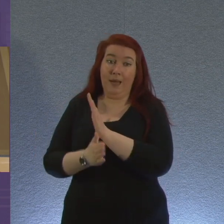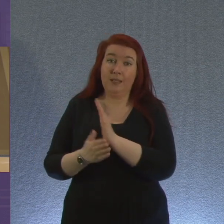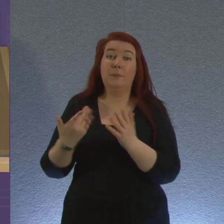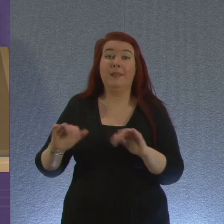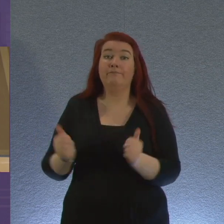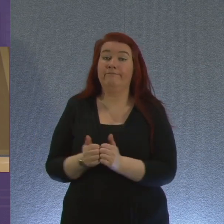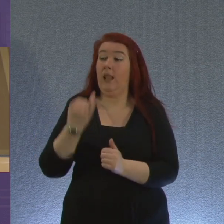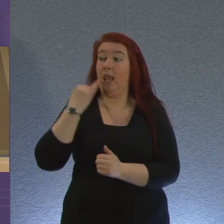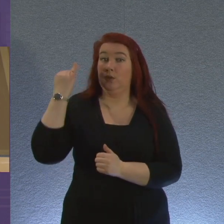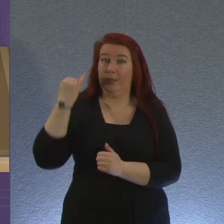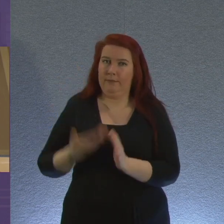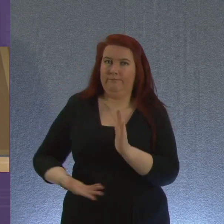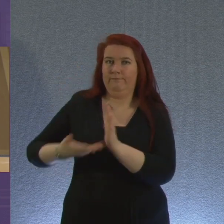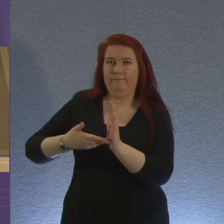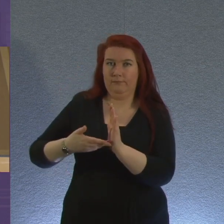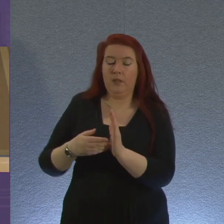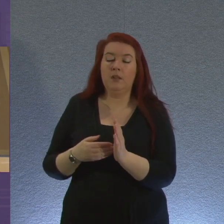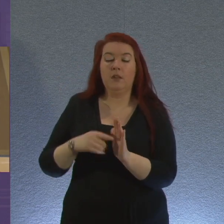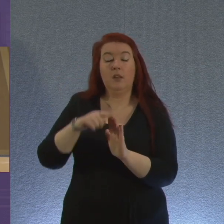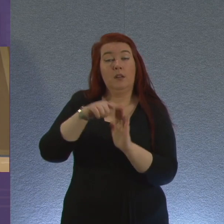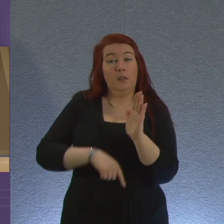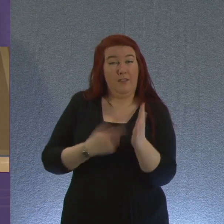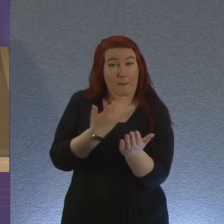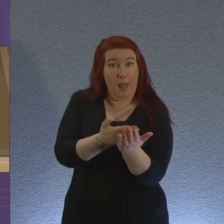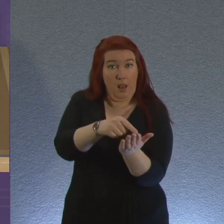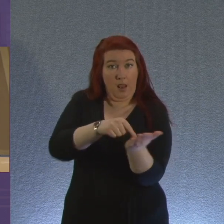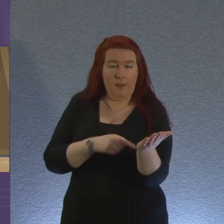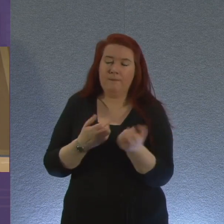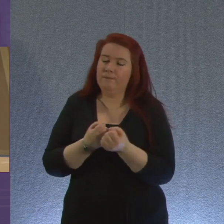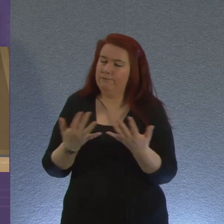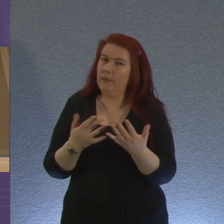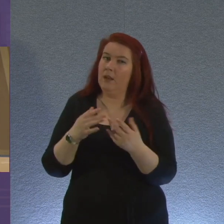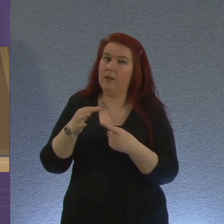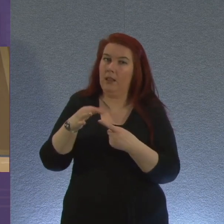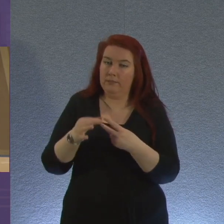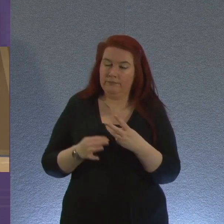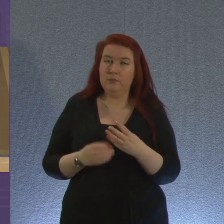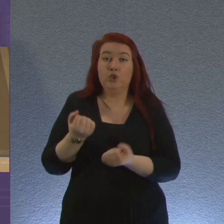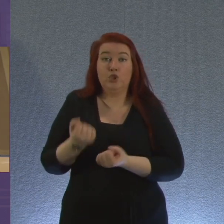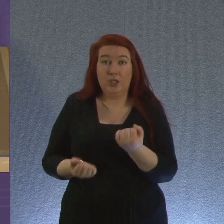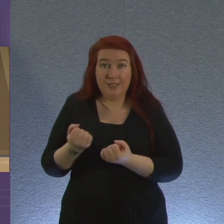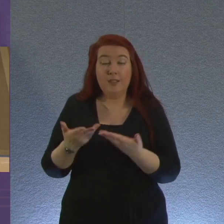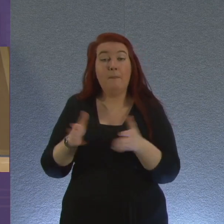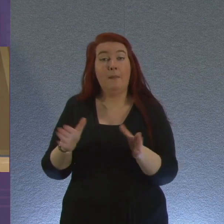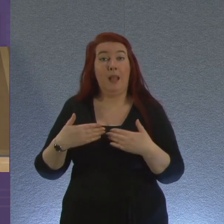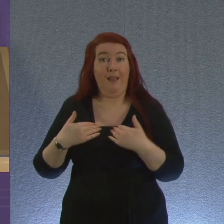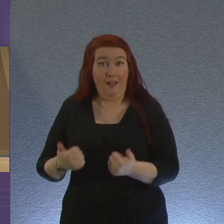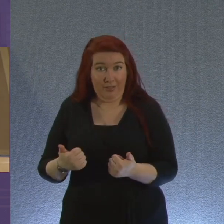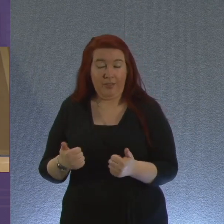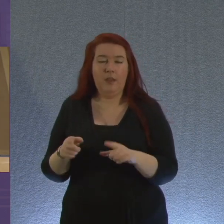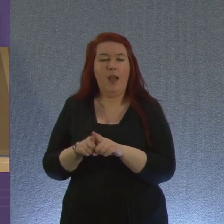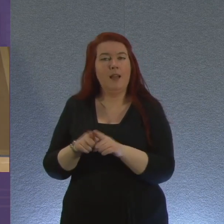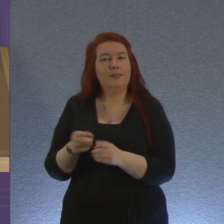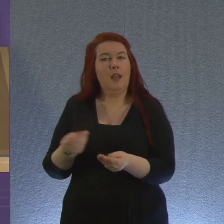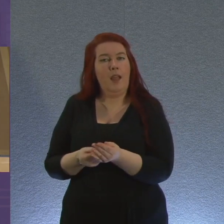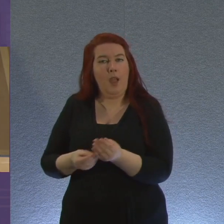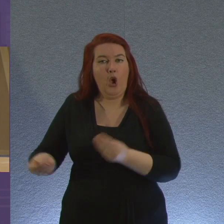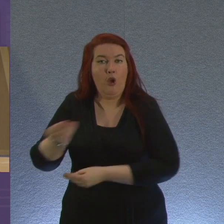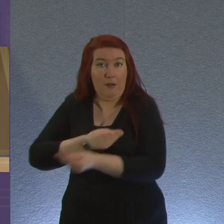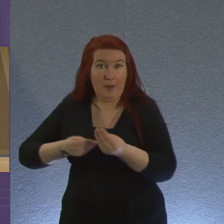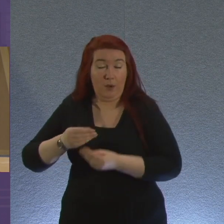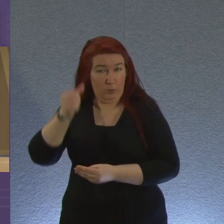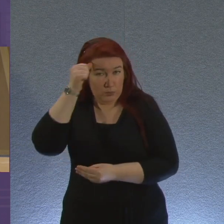week. There are several aspects of the detailed bill focusing on justice, public health and the economy. We know that the majority of people are